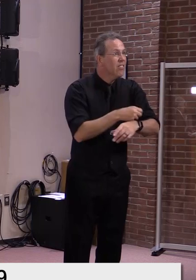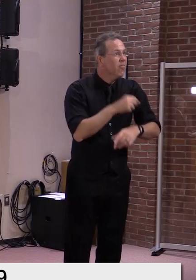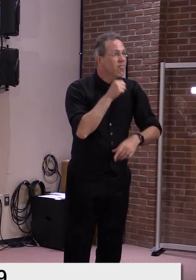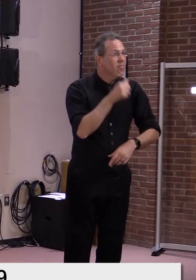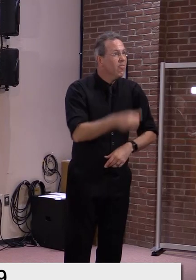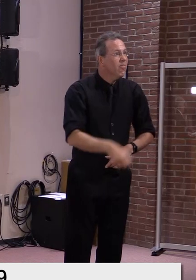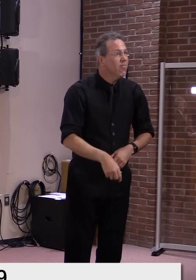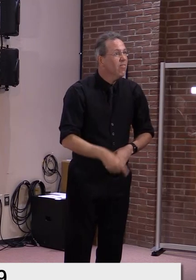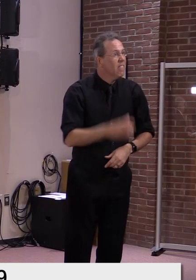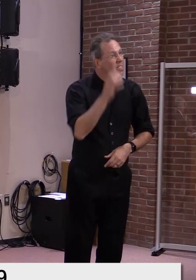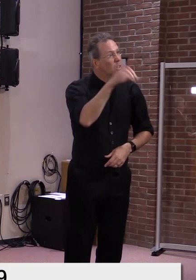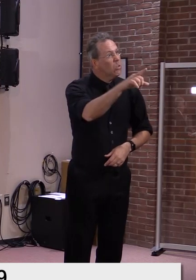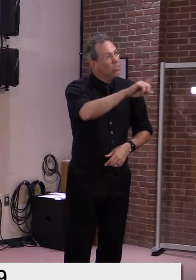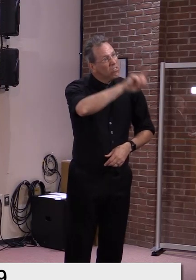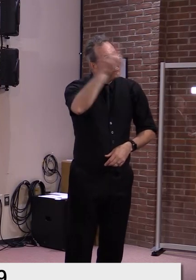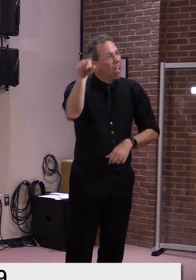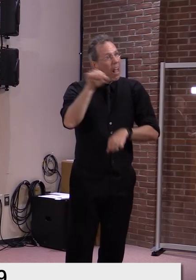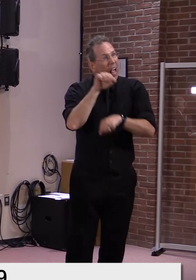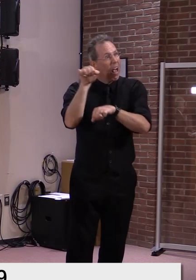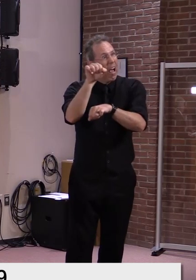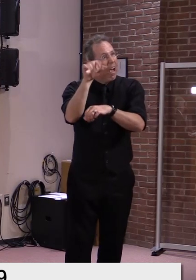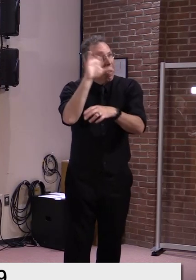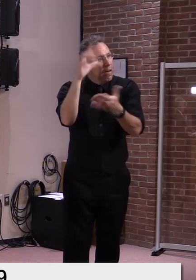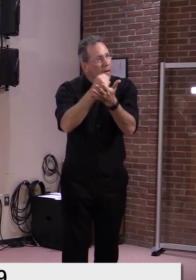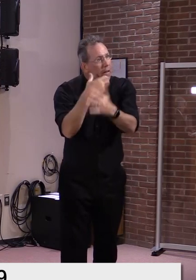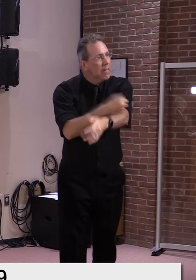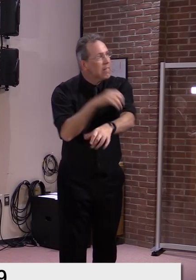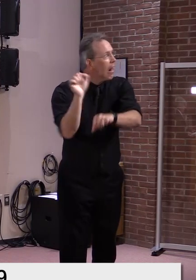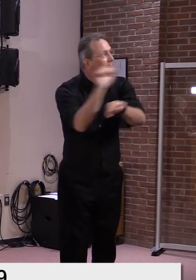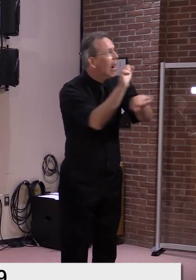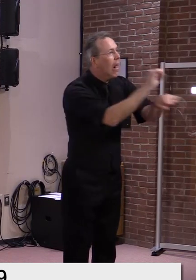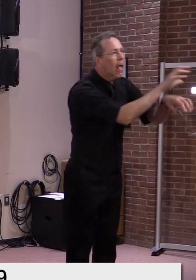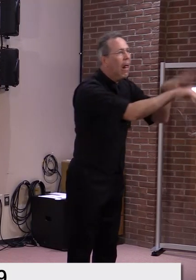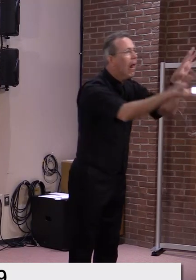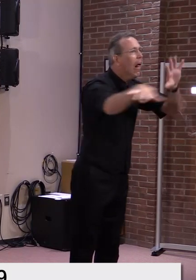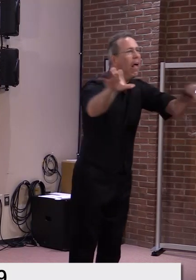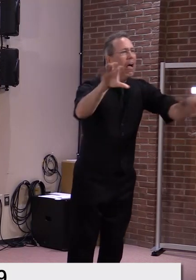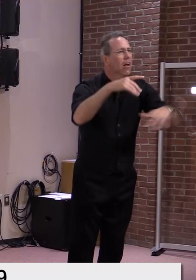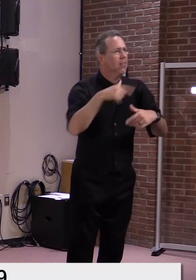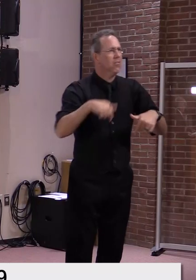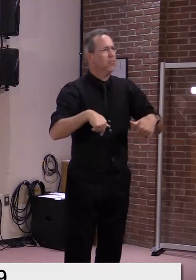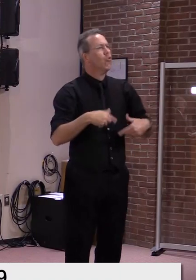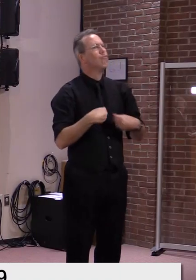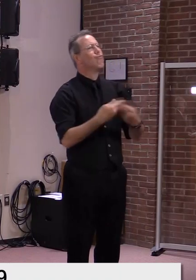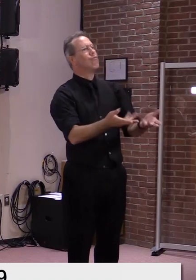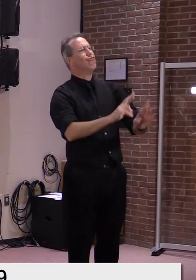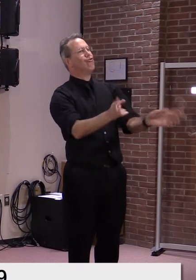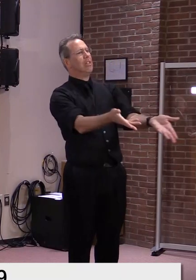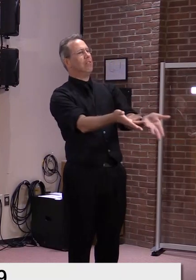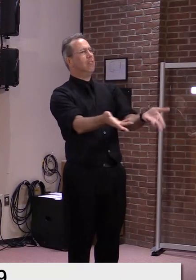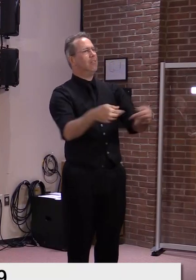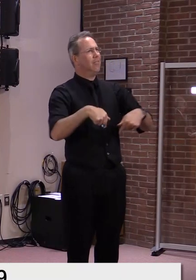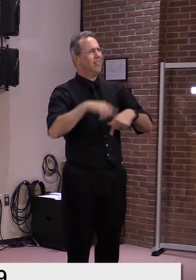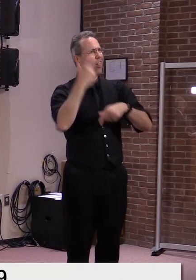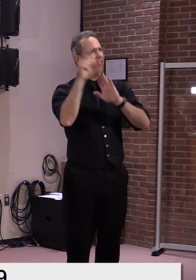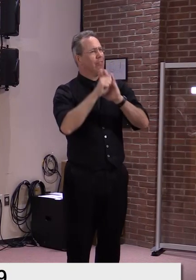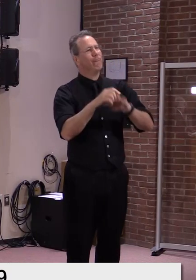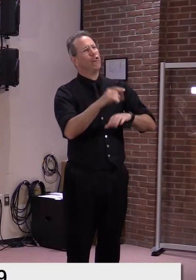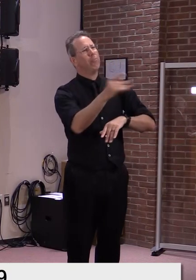making sure that we make access available for everyone. So yes, it does, but as the governor